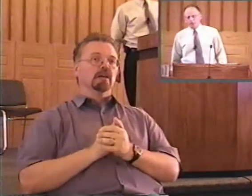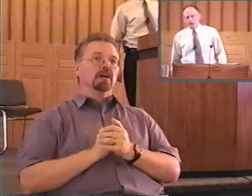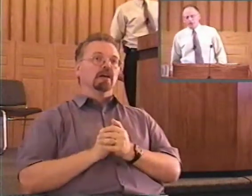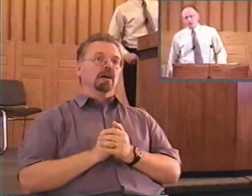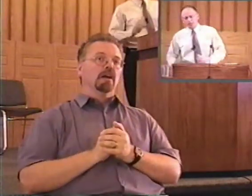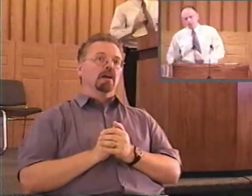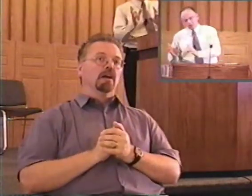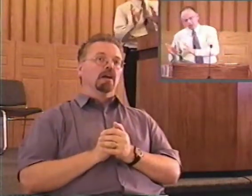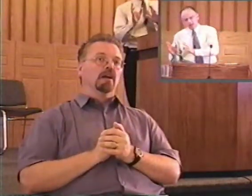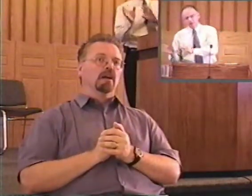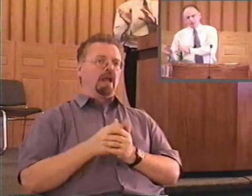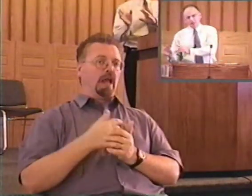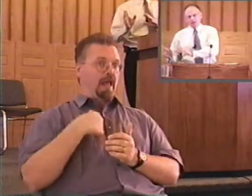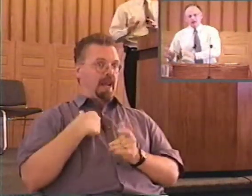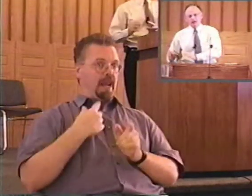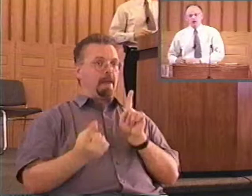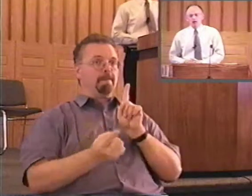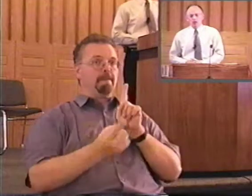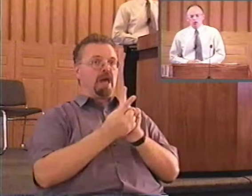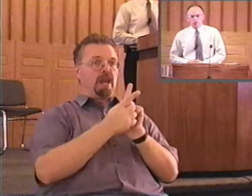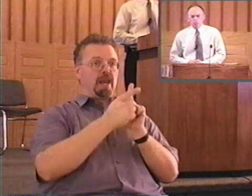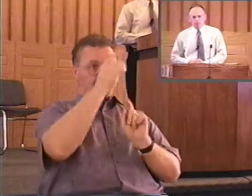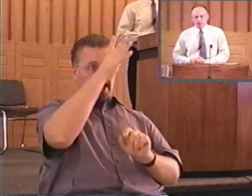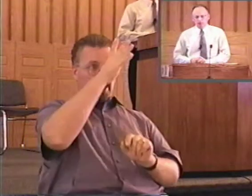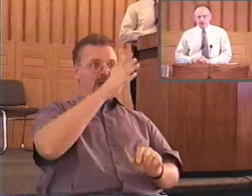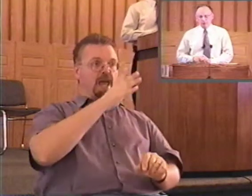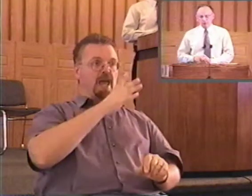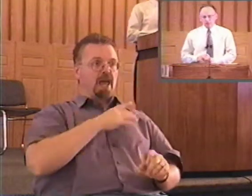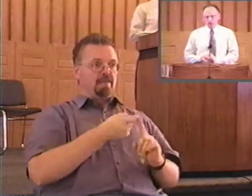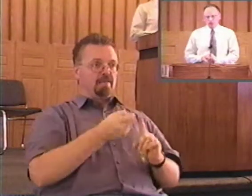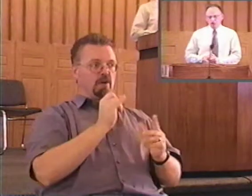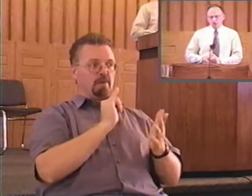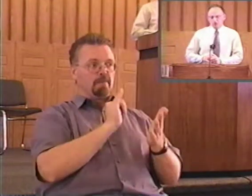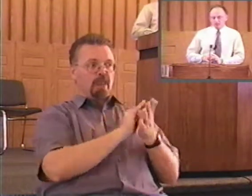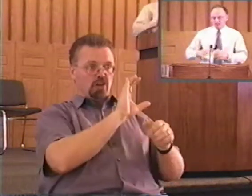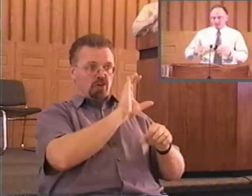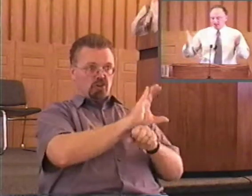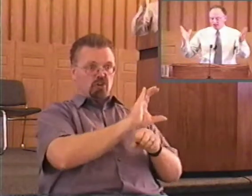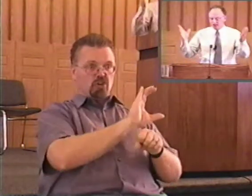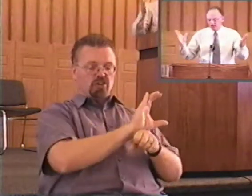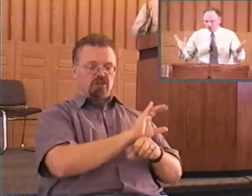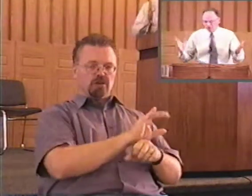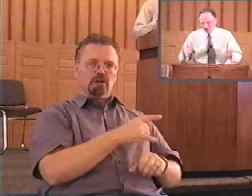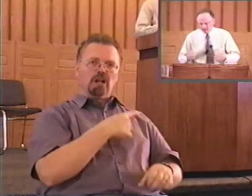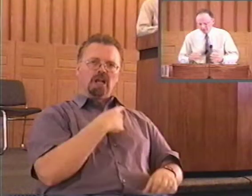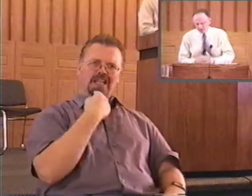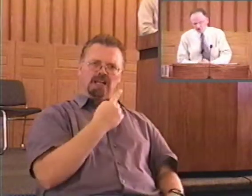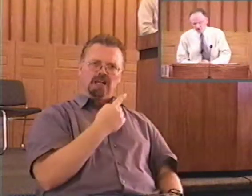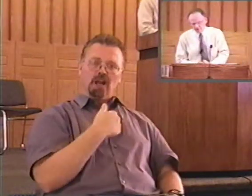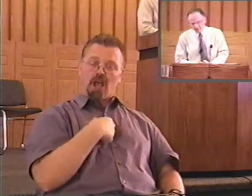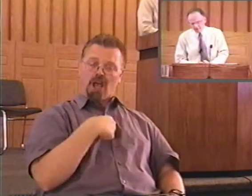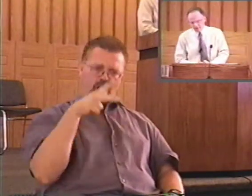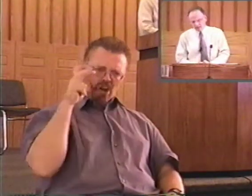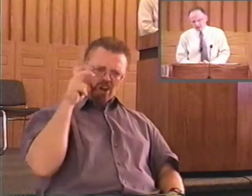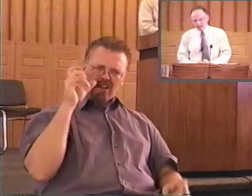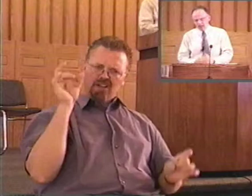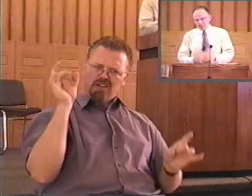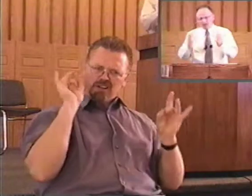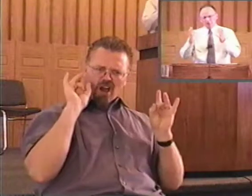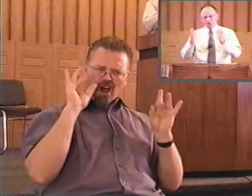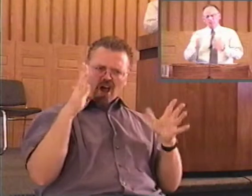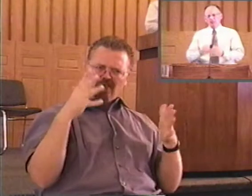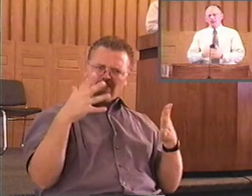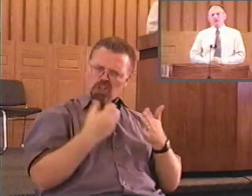were divorced. And I met a man from that church. And I said, I heard this awful